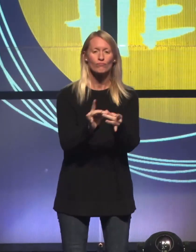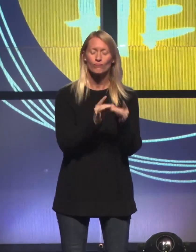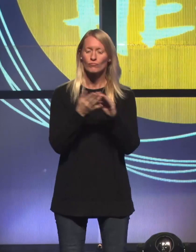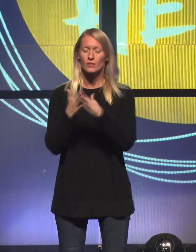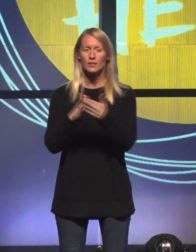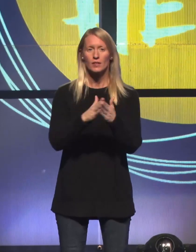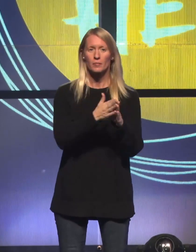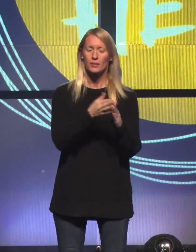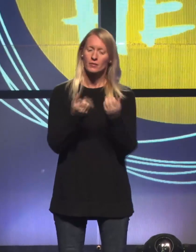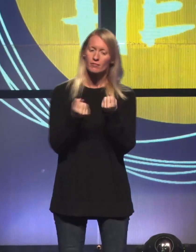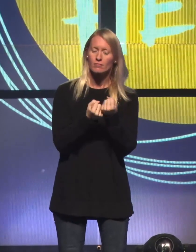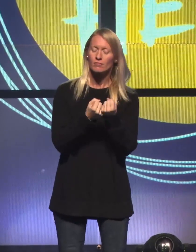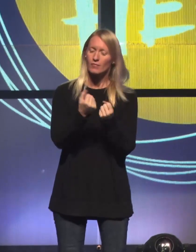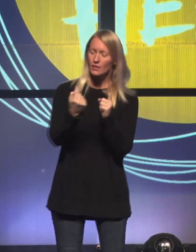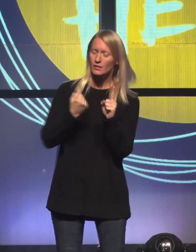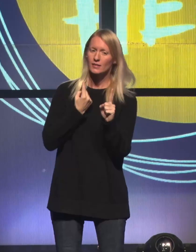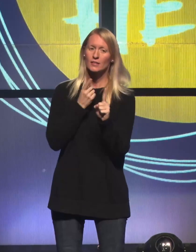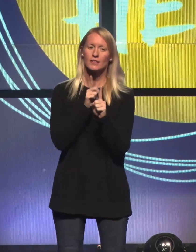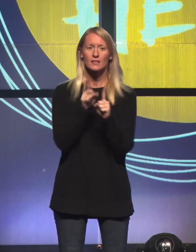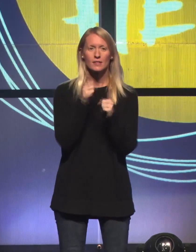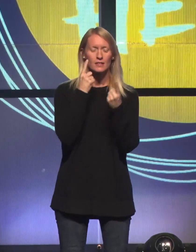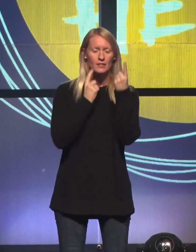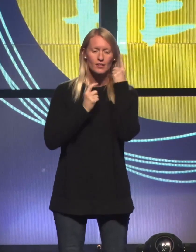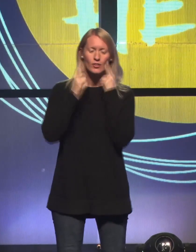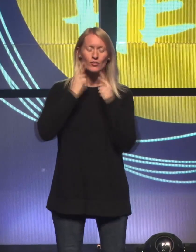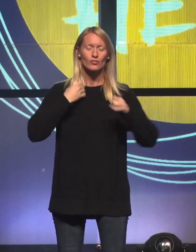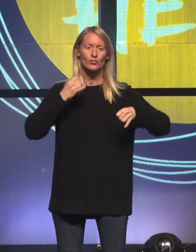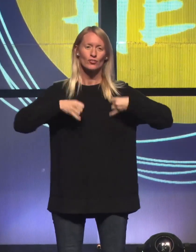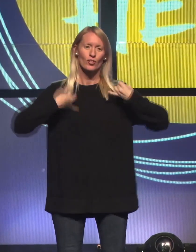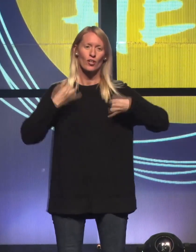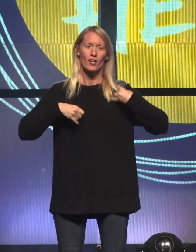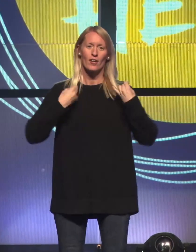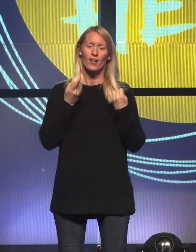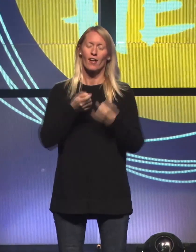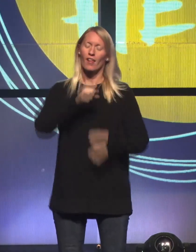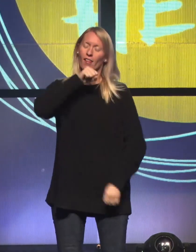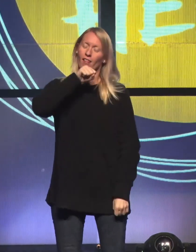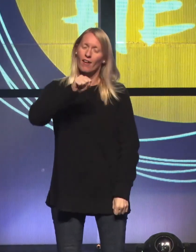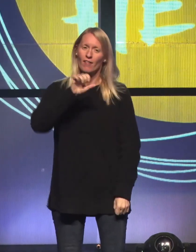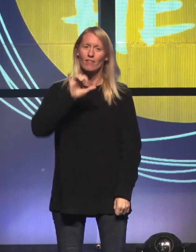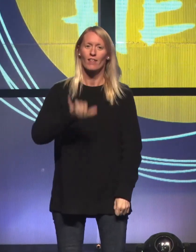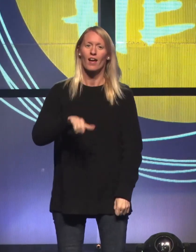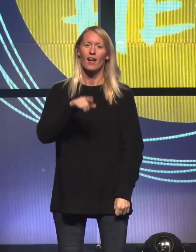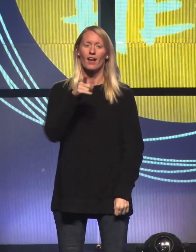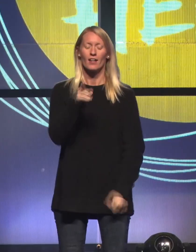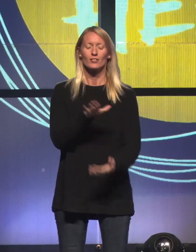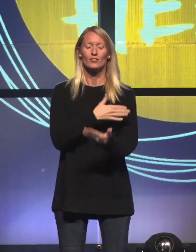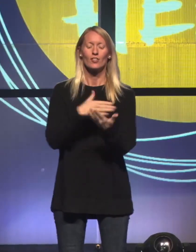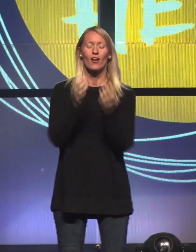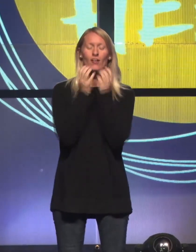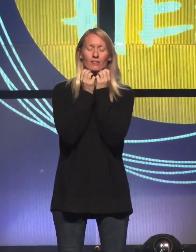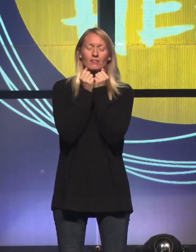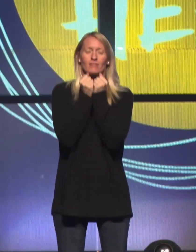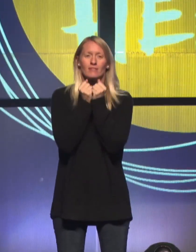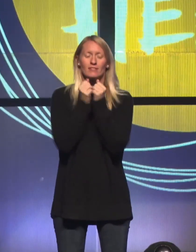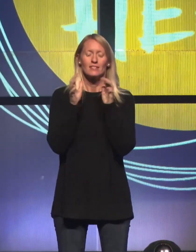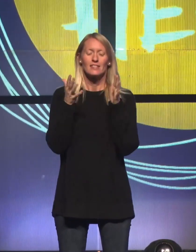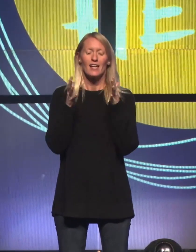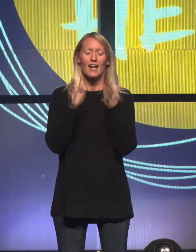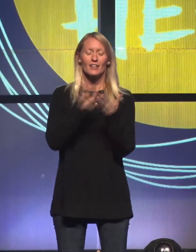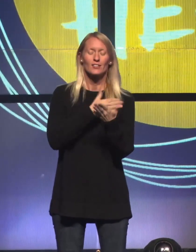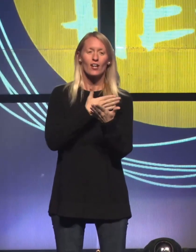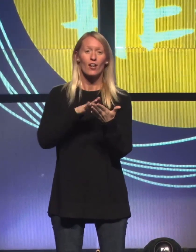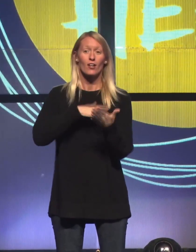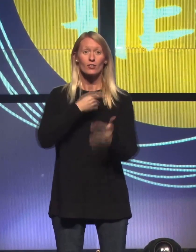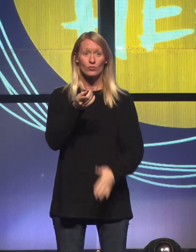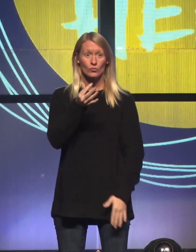those tears, in the joy. I love the song. Yay song. In just a minute, we're going to be